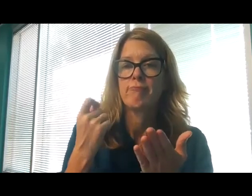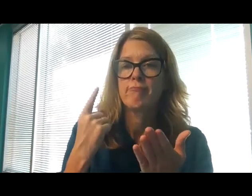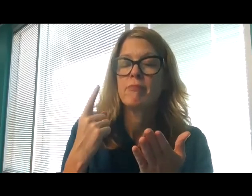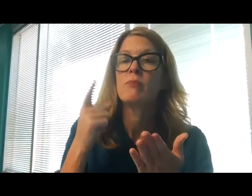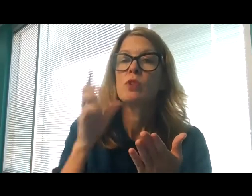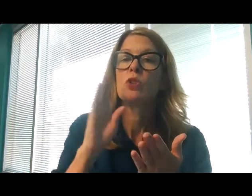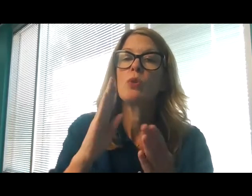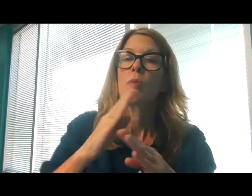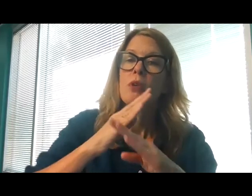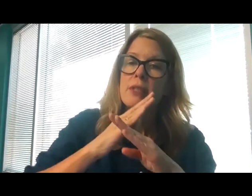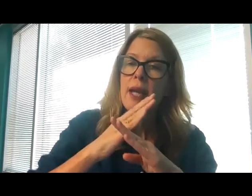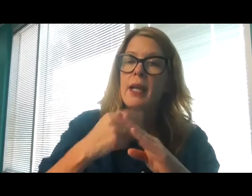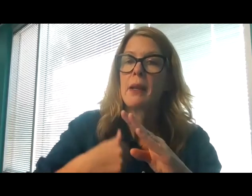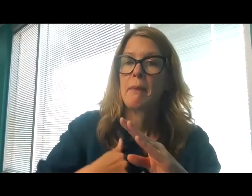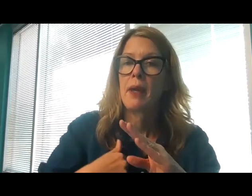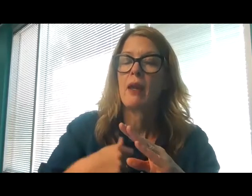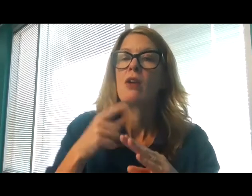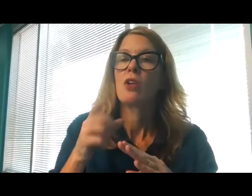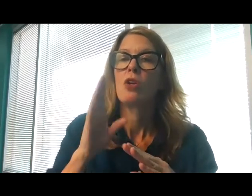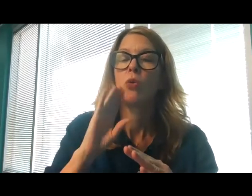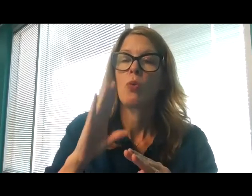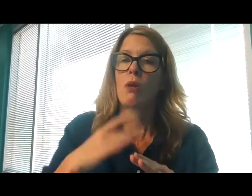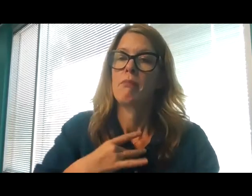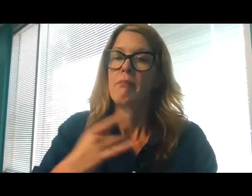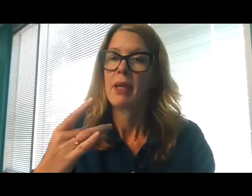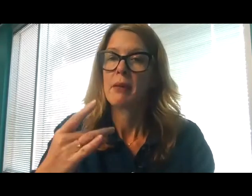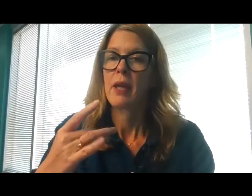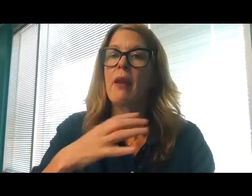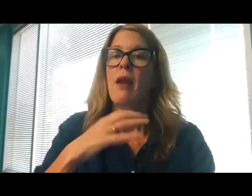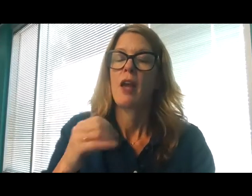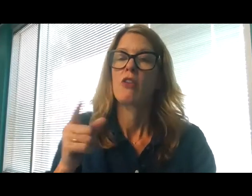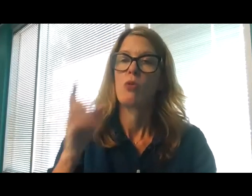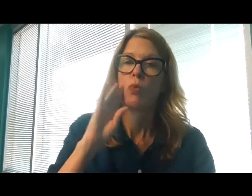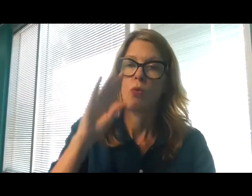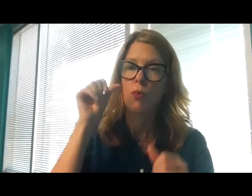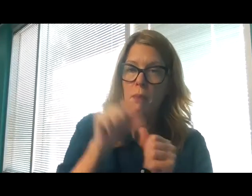wrath is past, that you would appoint me a set time and remember me.